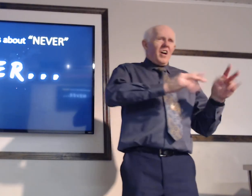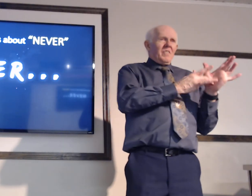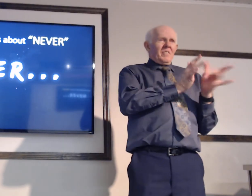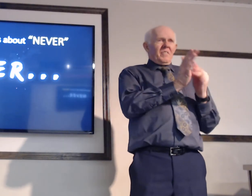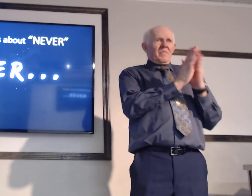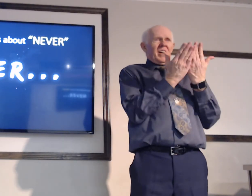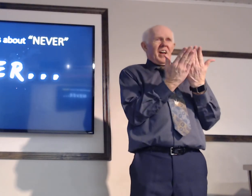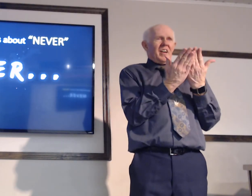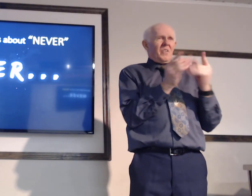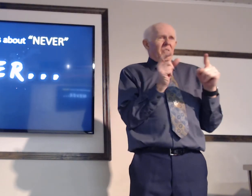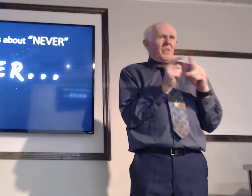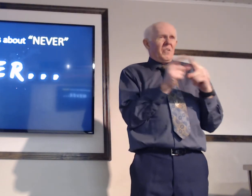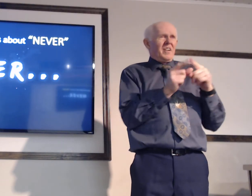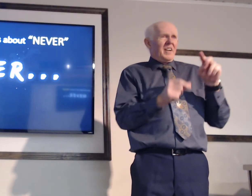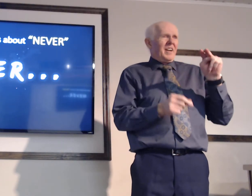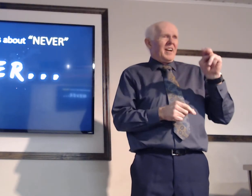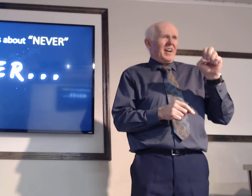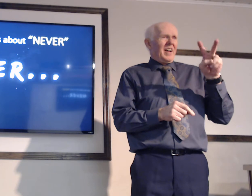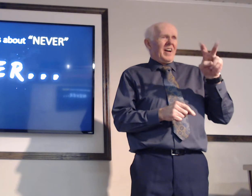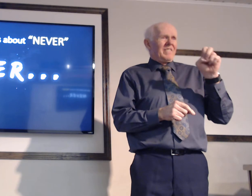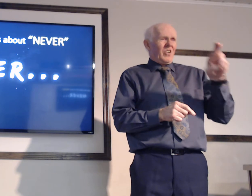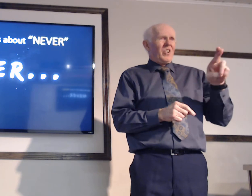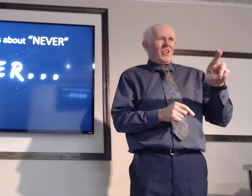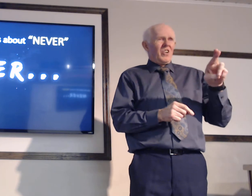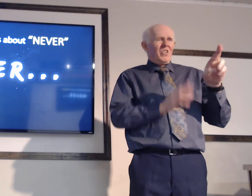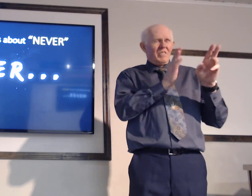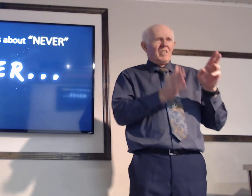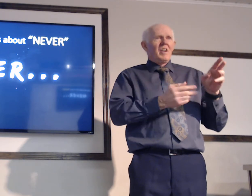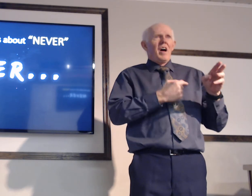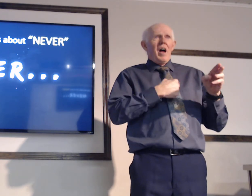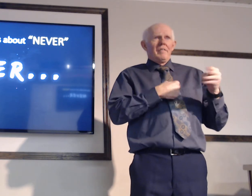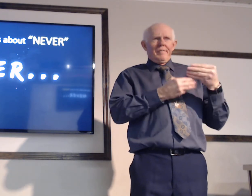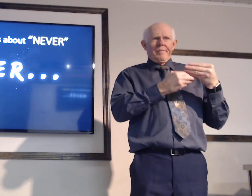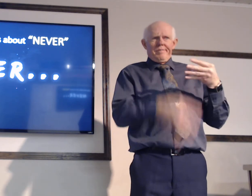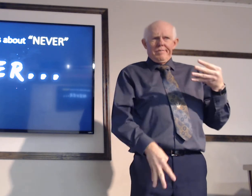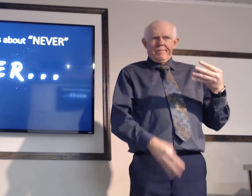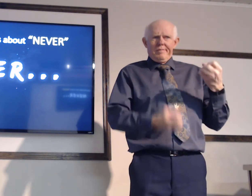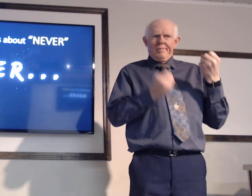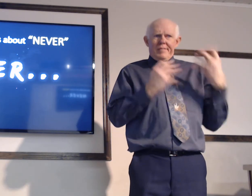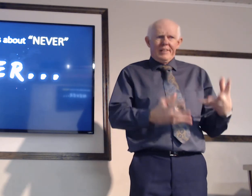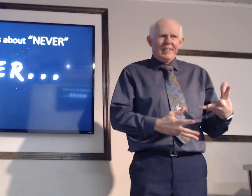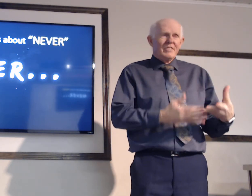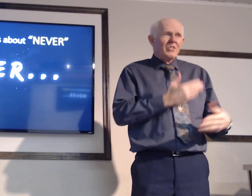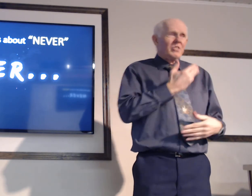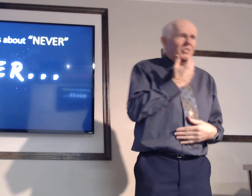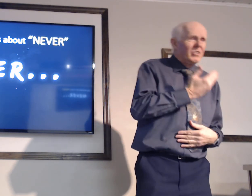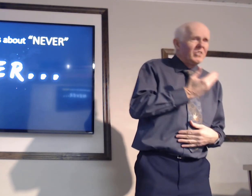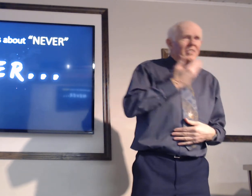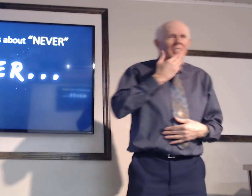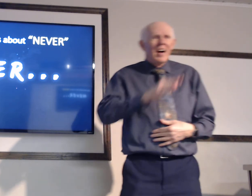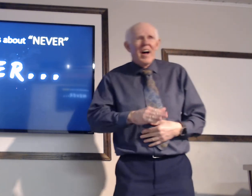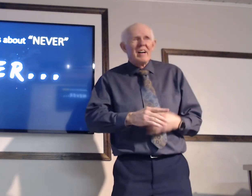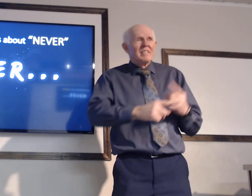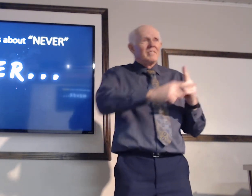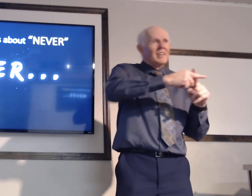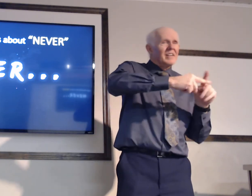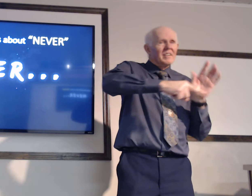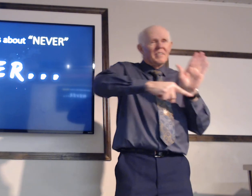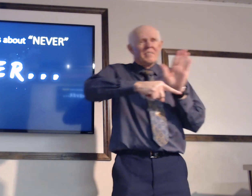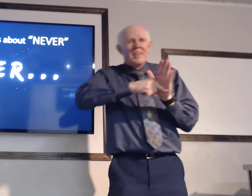Let's look at the Bible and see what the Bible says about the word never. There are many verses, good and bad,